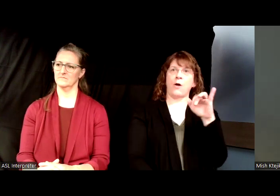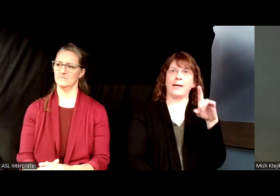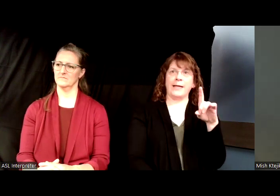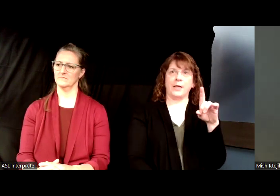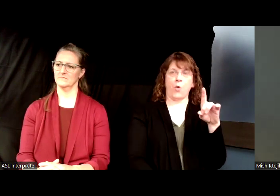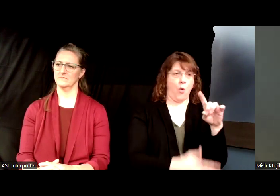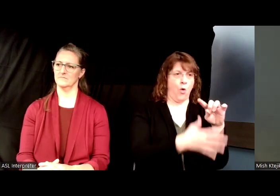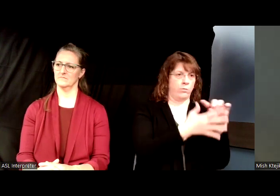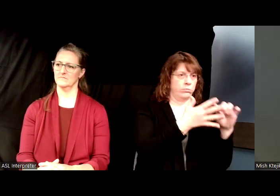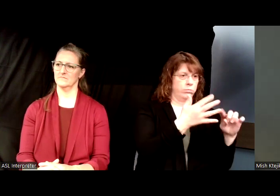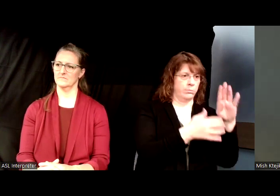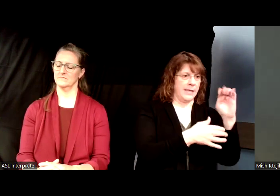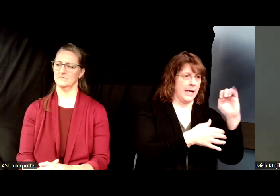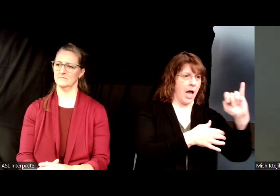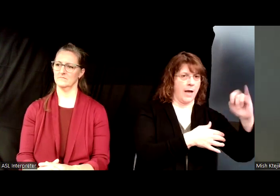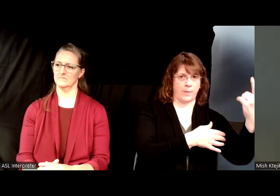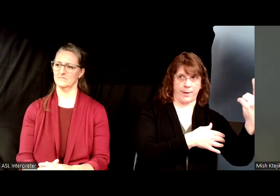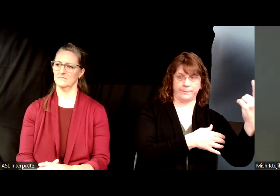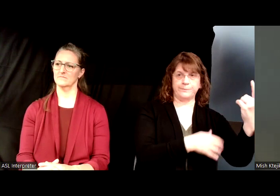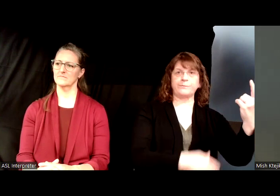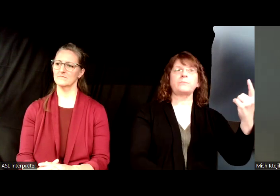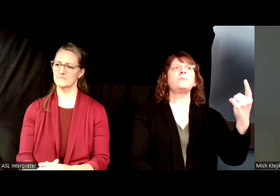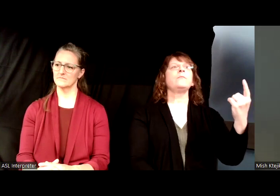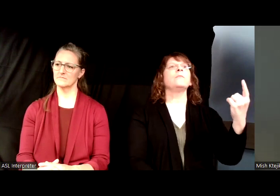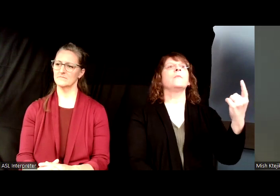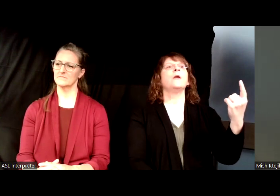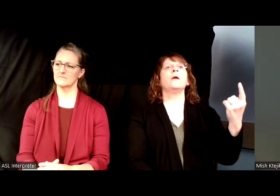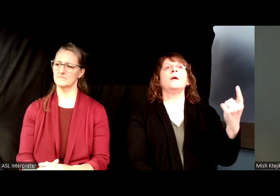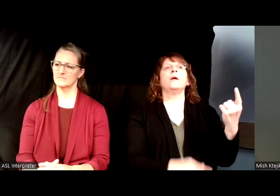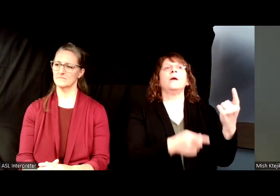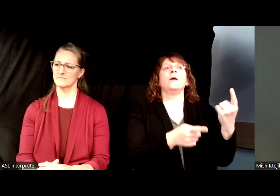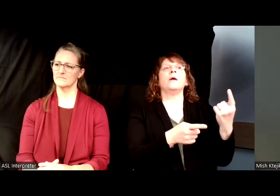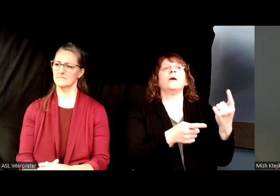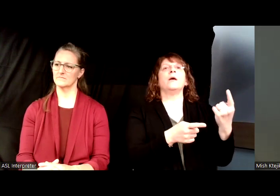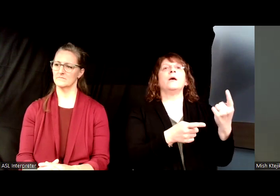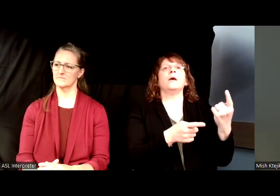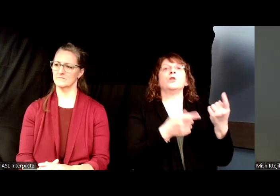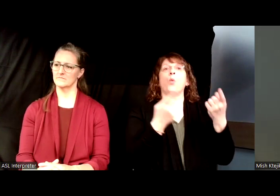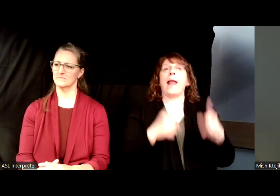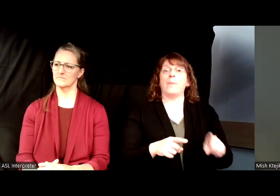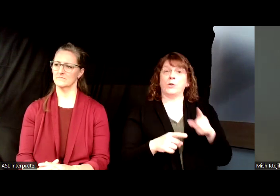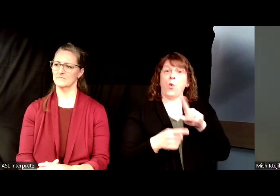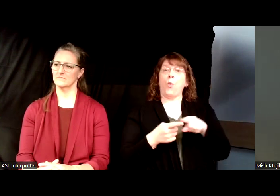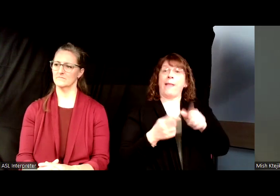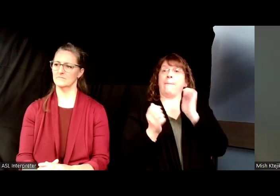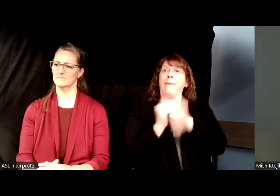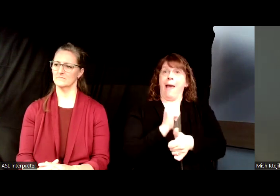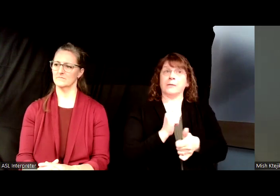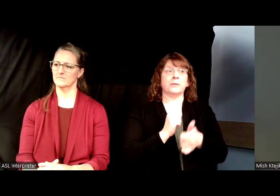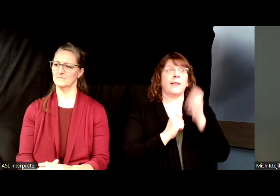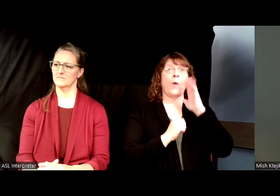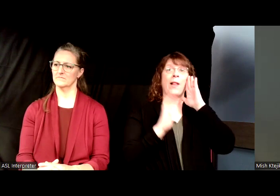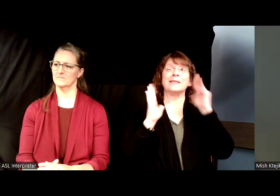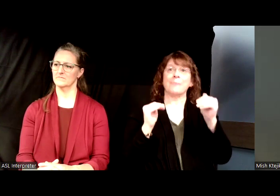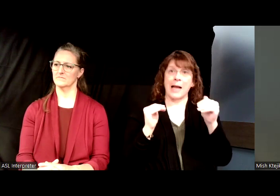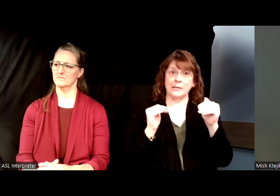to, improve their skills, pass the RID national certification with a BEI or any other credential.